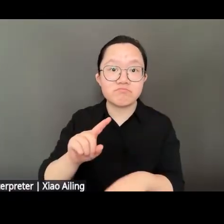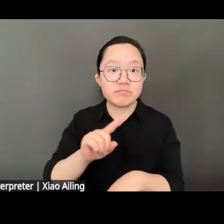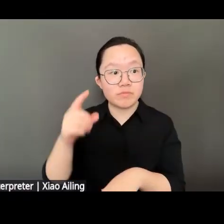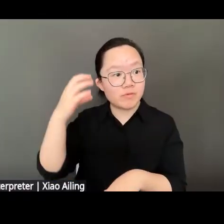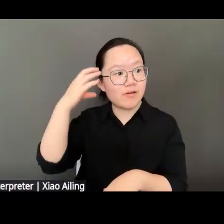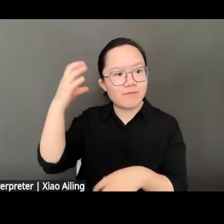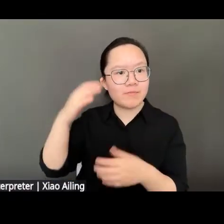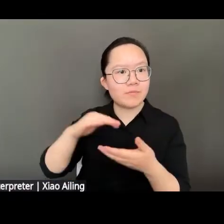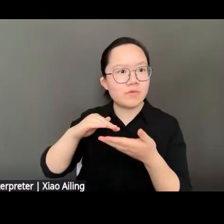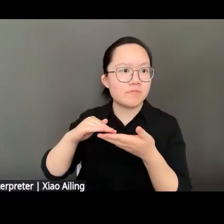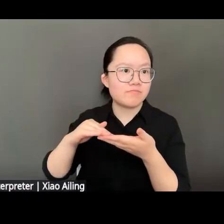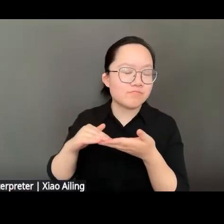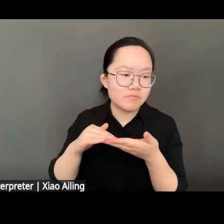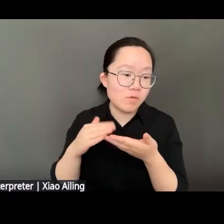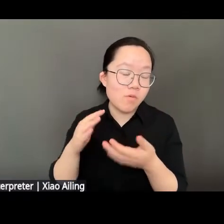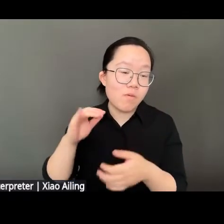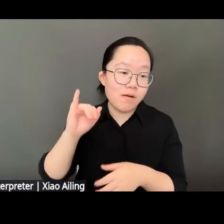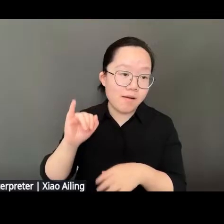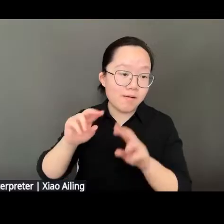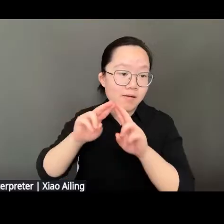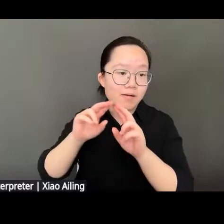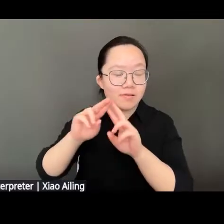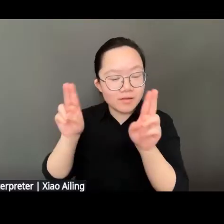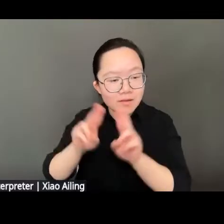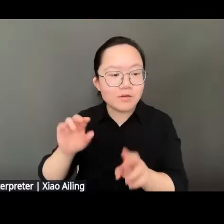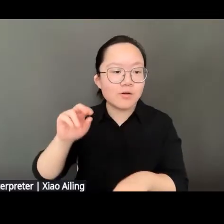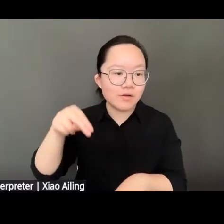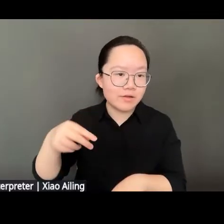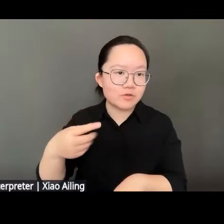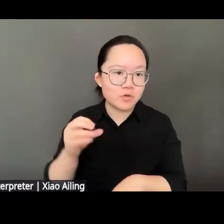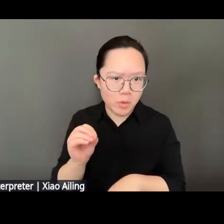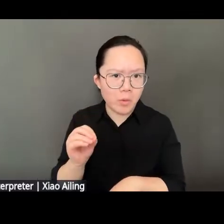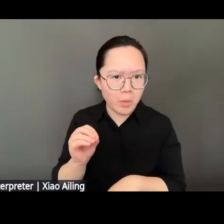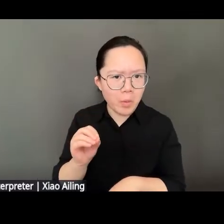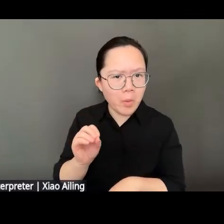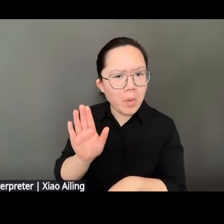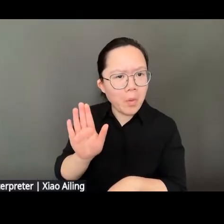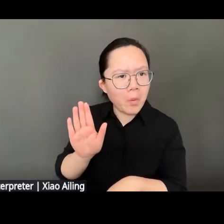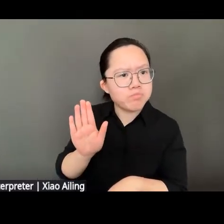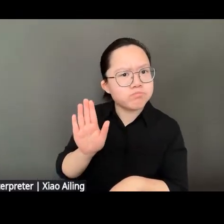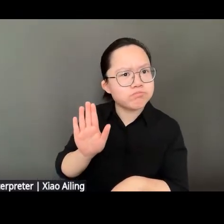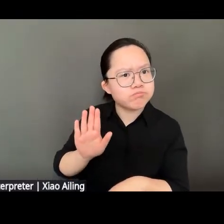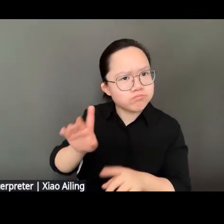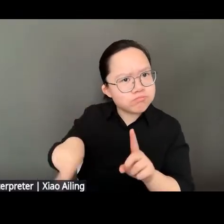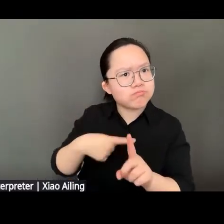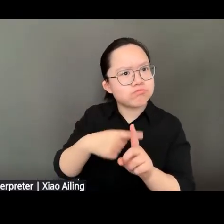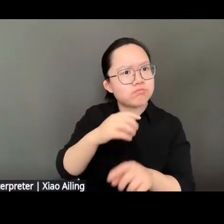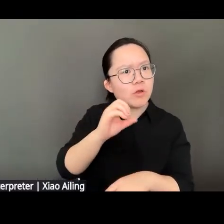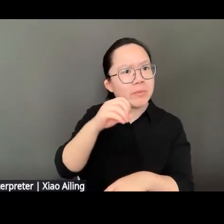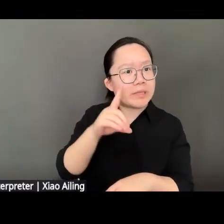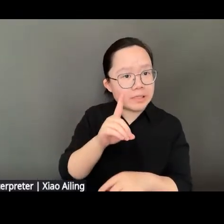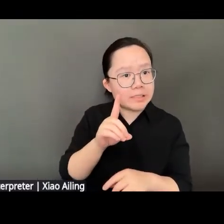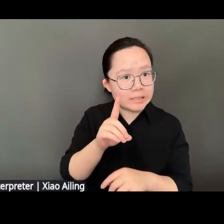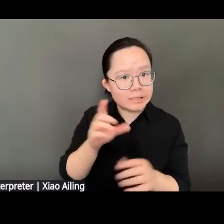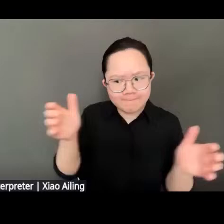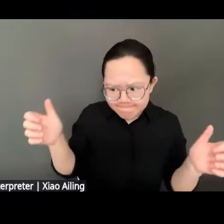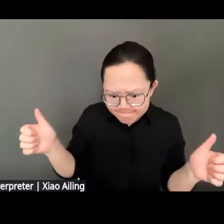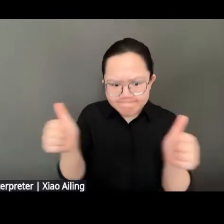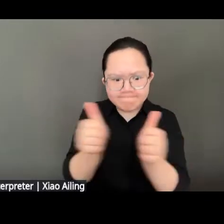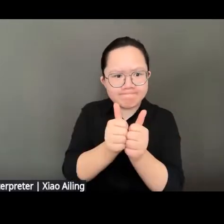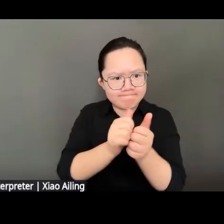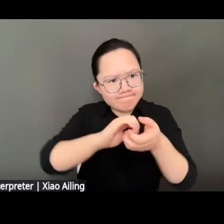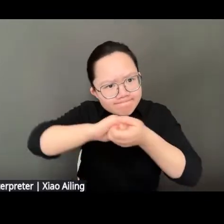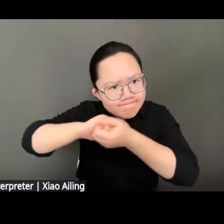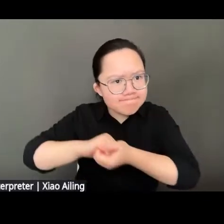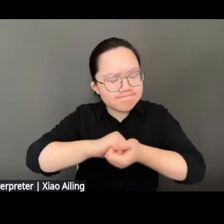or INGOs, and organizations of persons with disabilities, OPDs. The